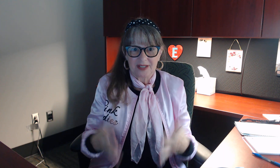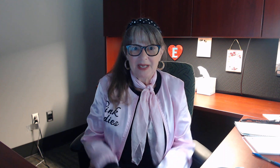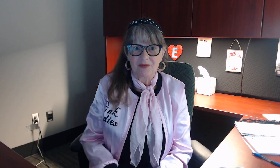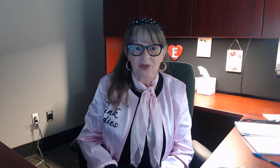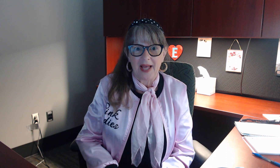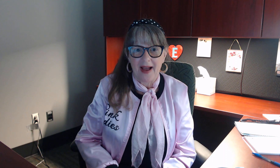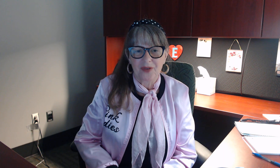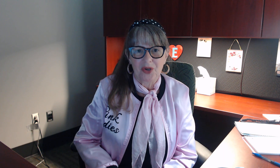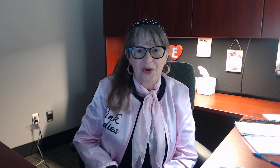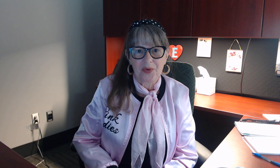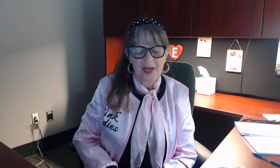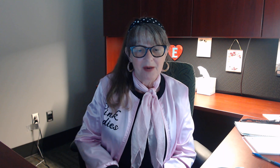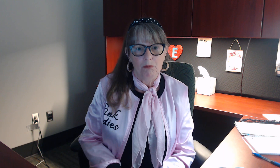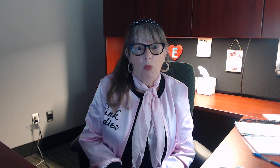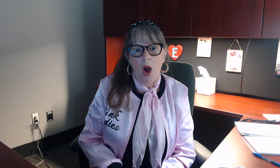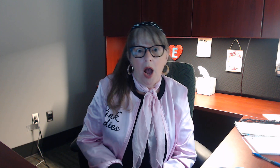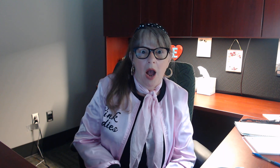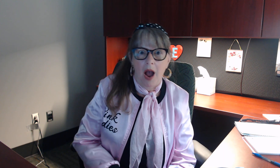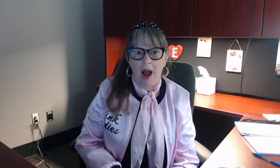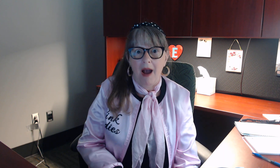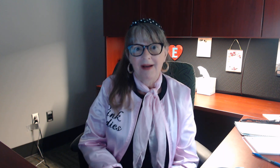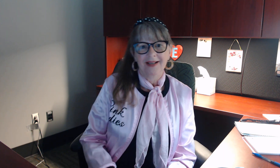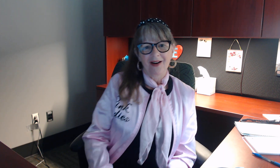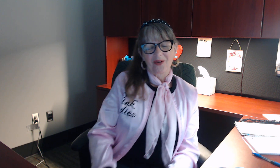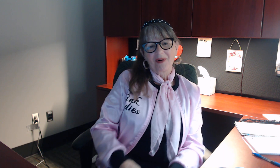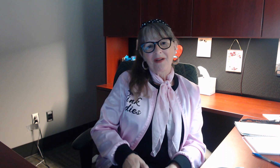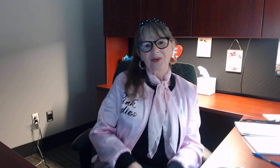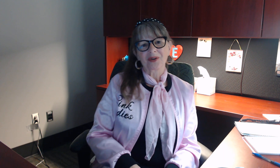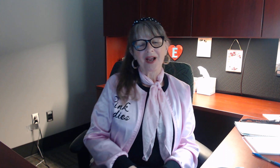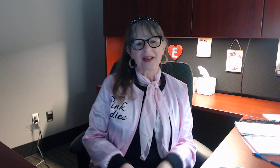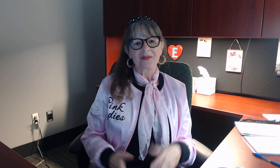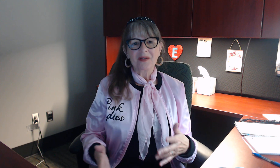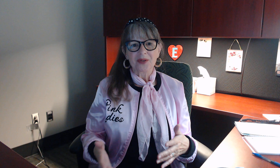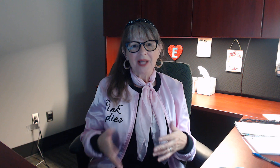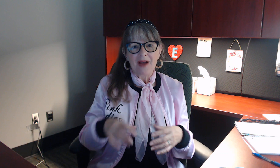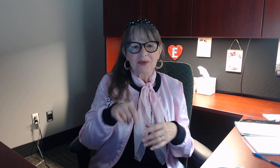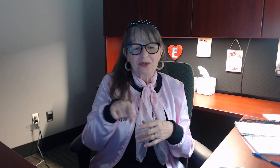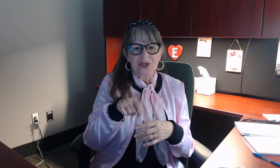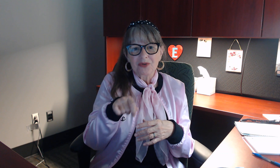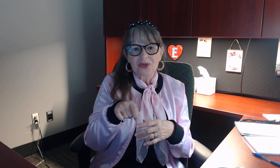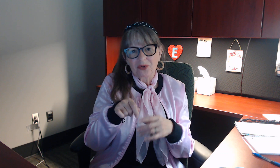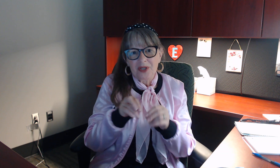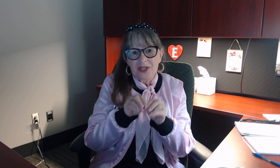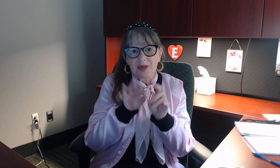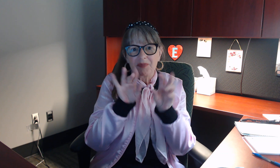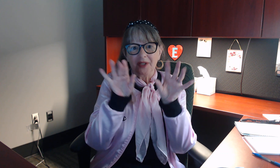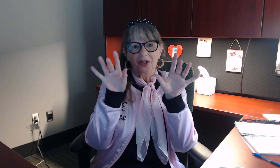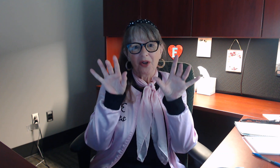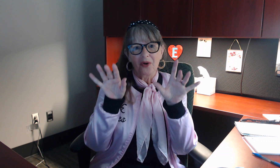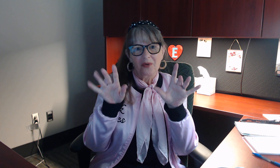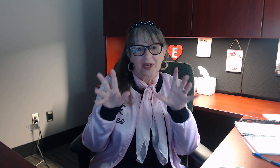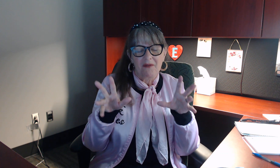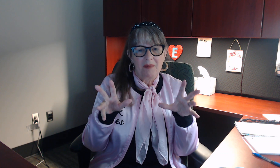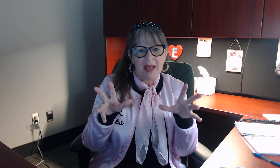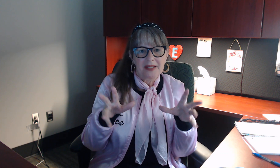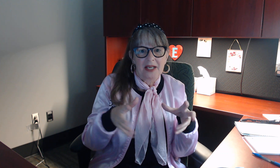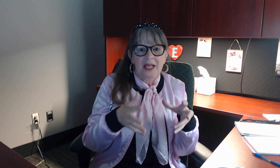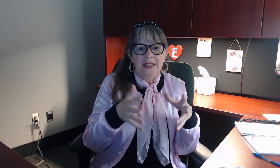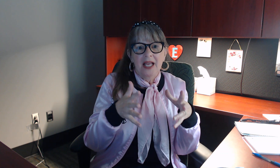evil laugh, you know, or whatever kind of evil laugh, but you're still stirring something, you know, and kind of a mad sign.